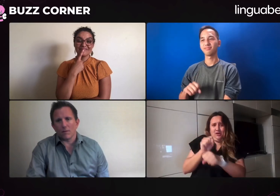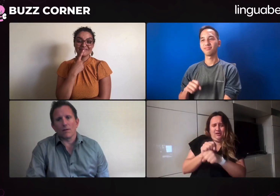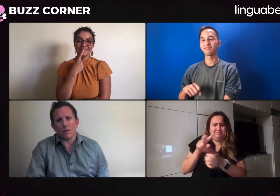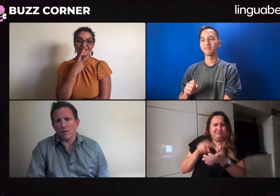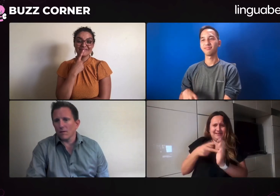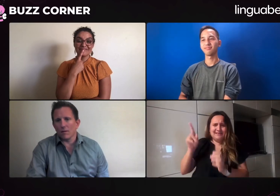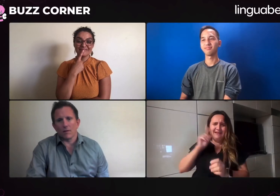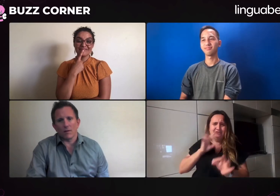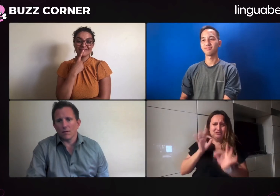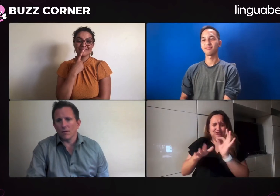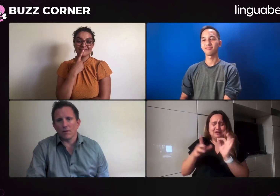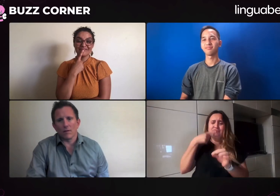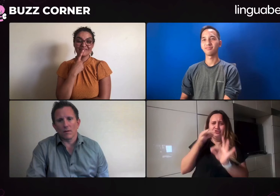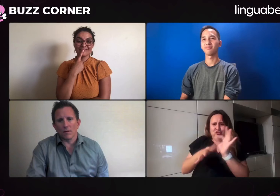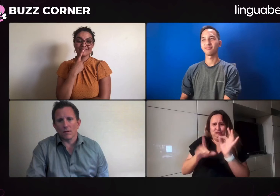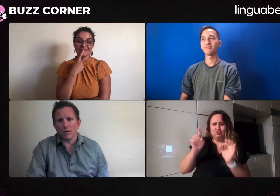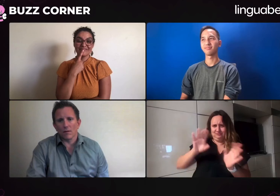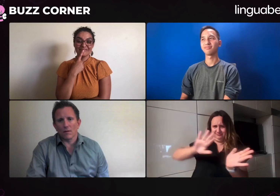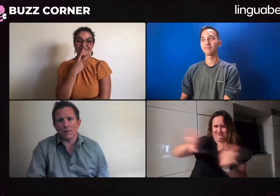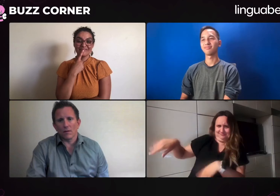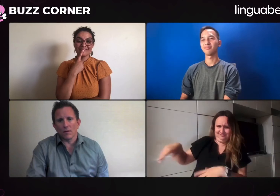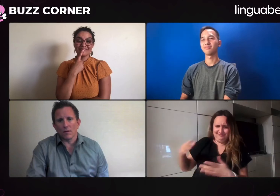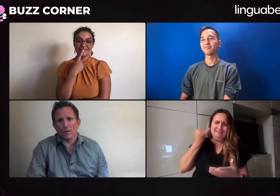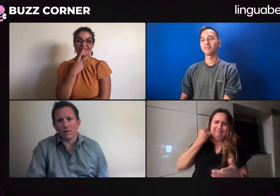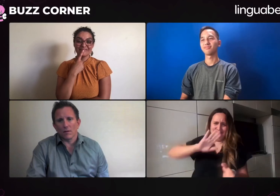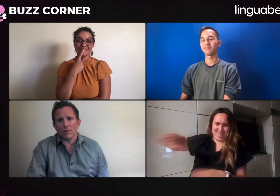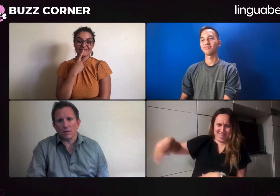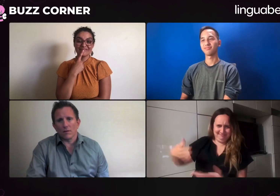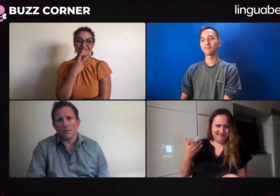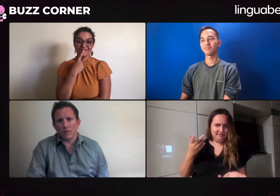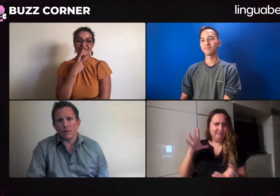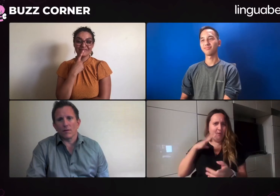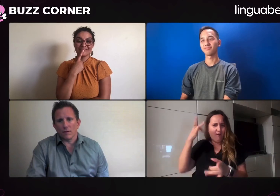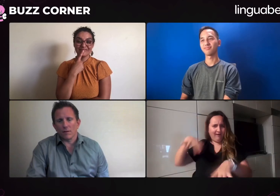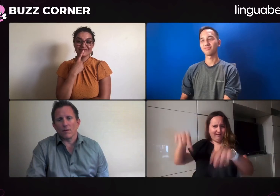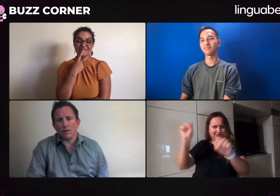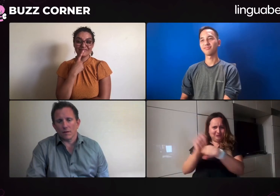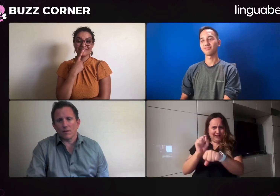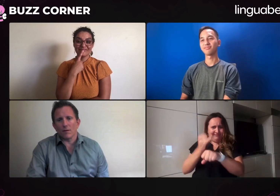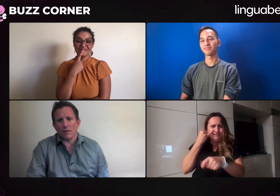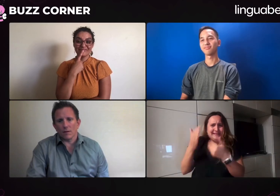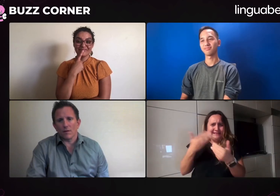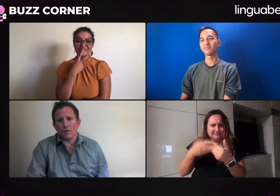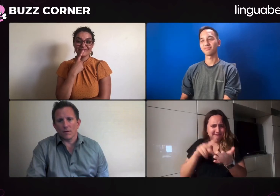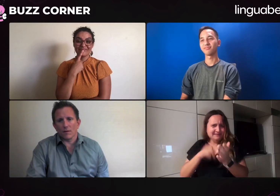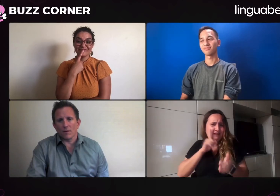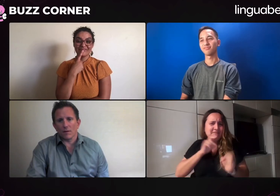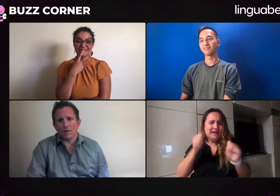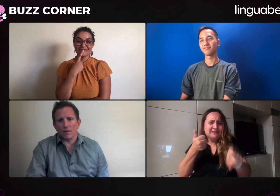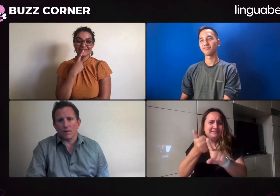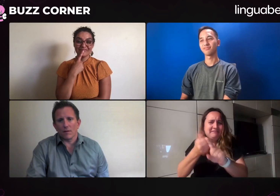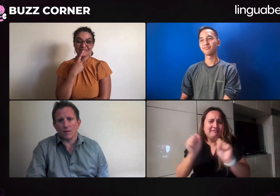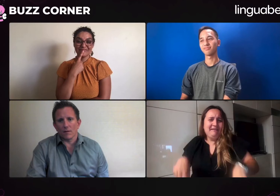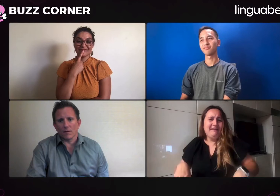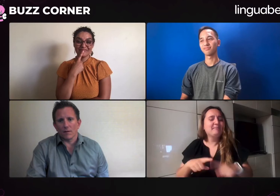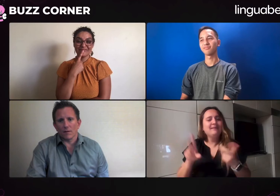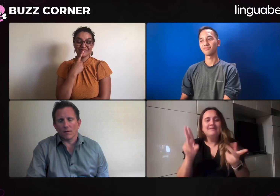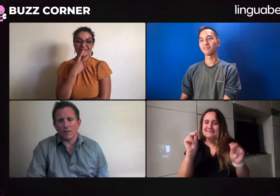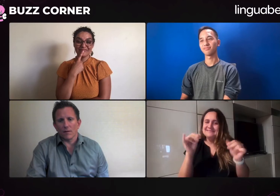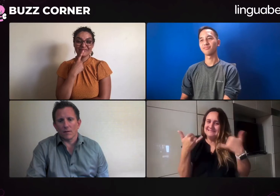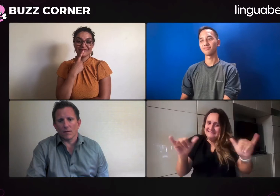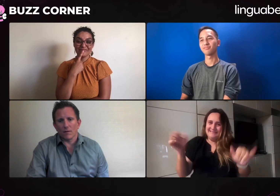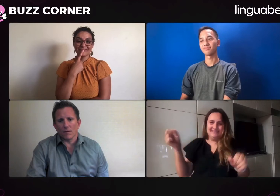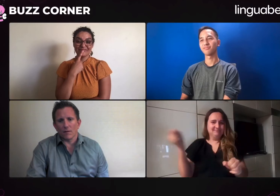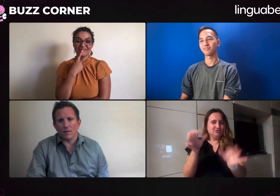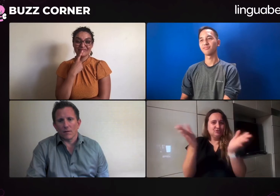but you have no idea how important or critical that interpreter could be. So you're taking away that access. Why are you taking a